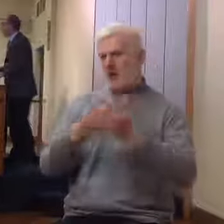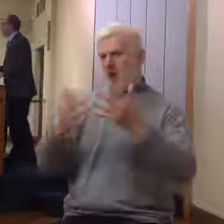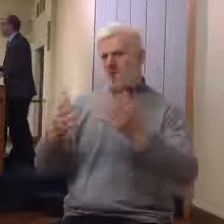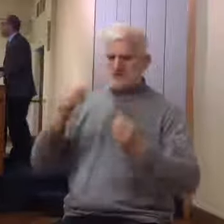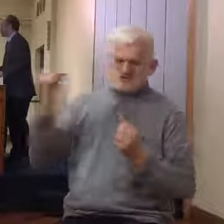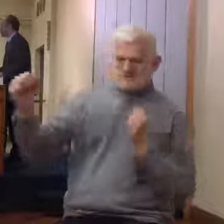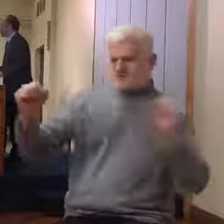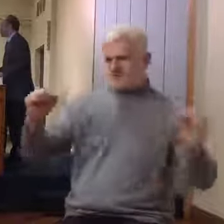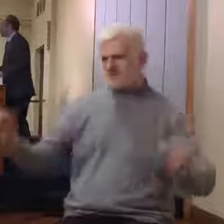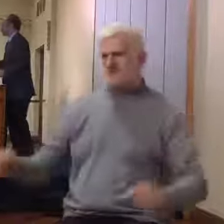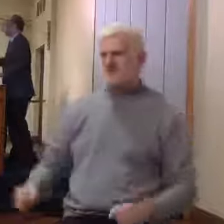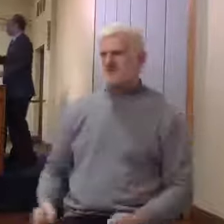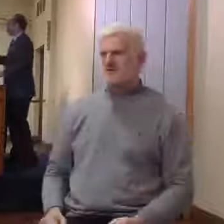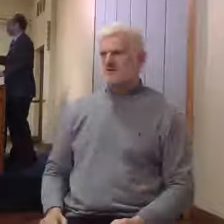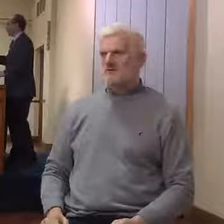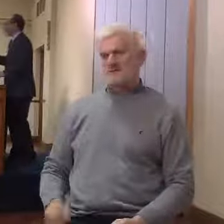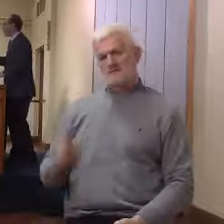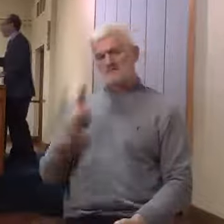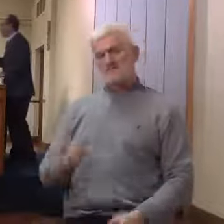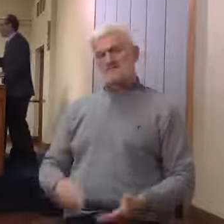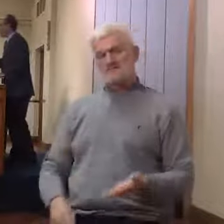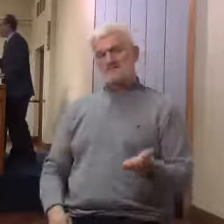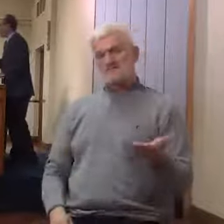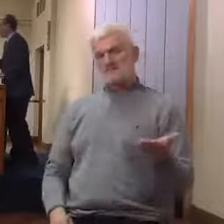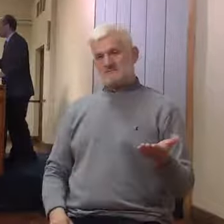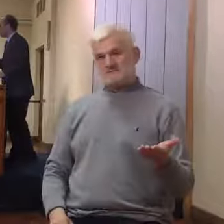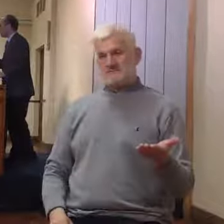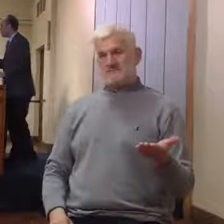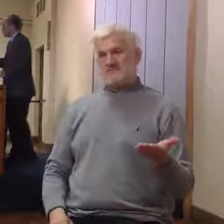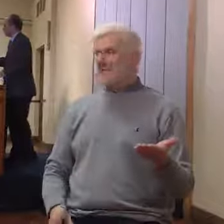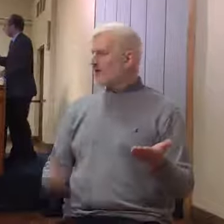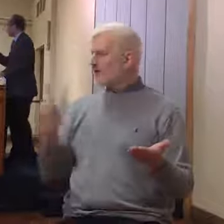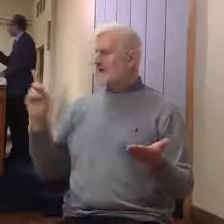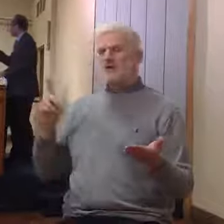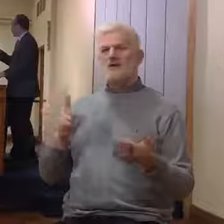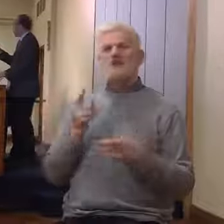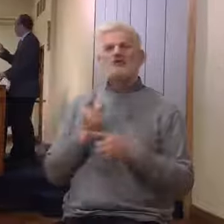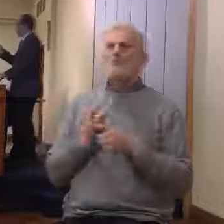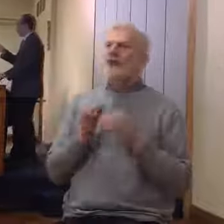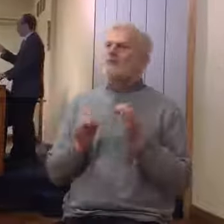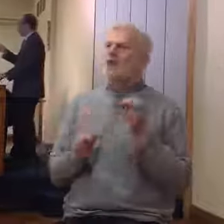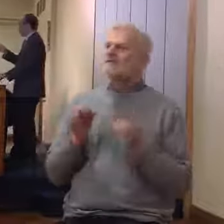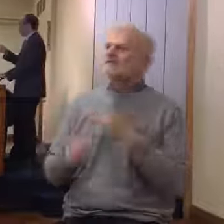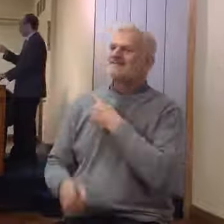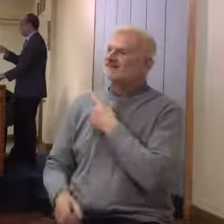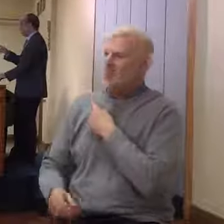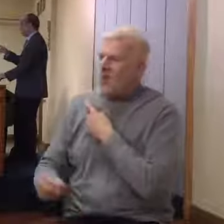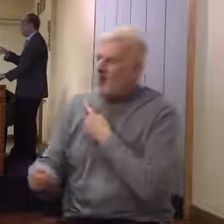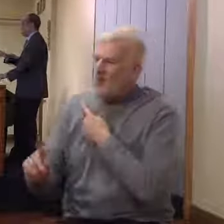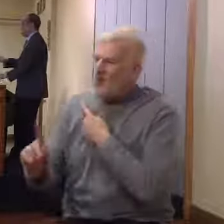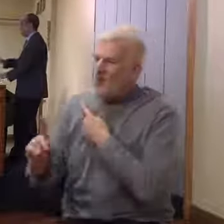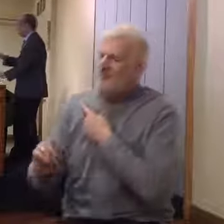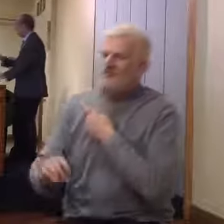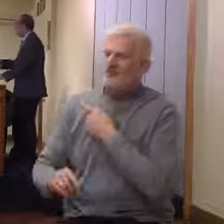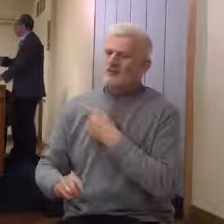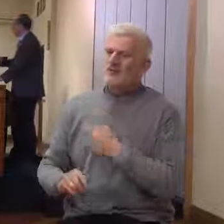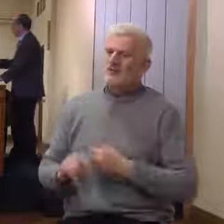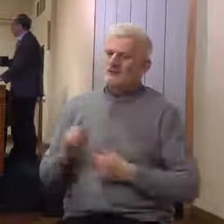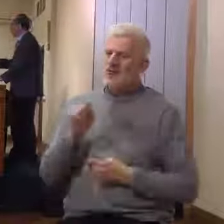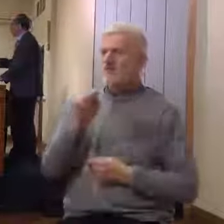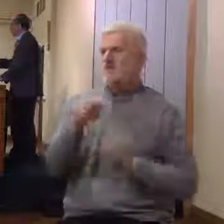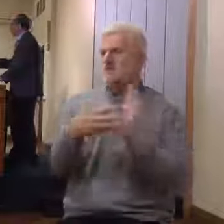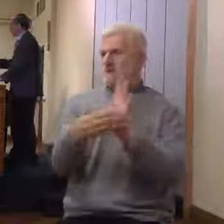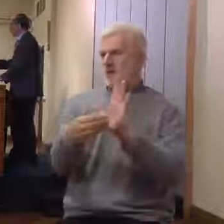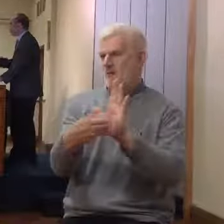all come into this world. I'm not making any political comment here, but that's the point. We all